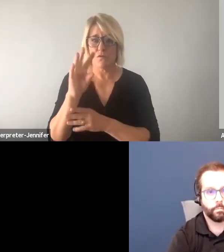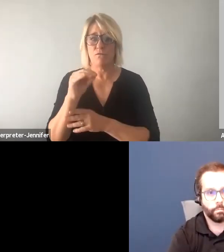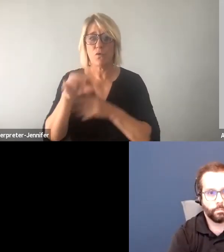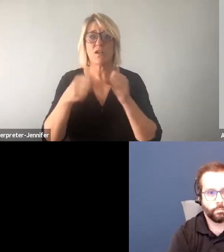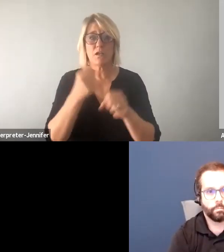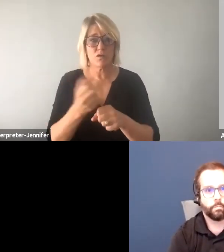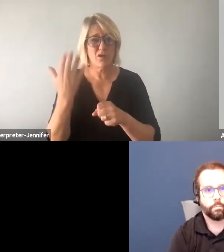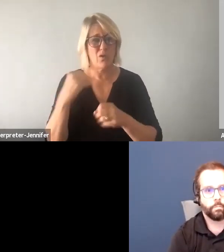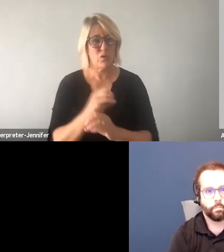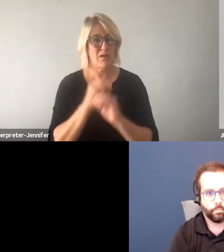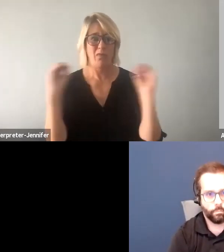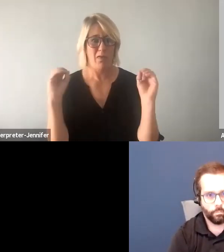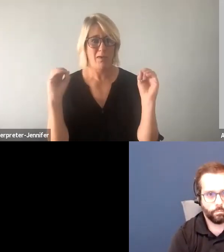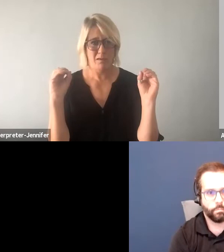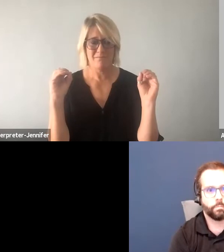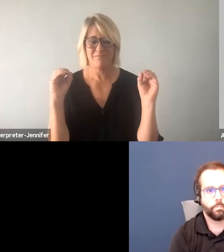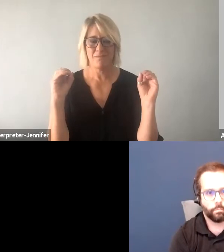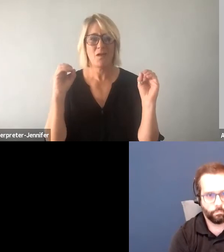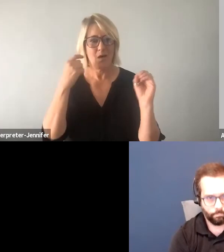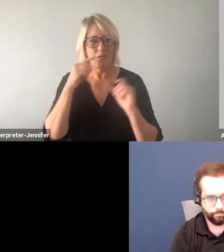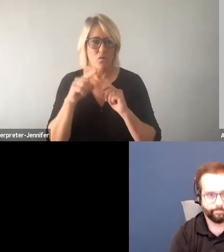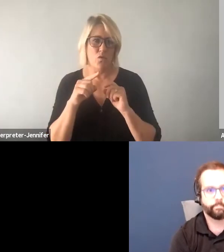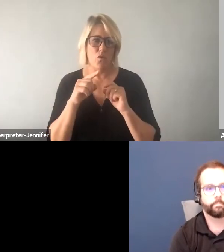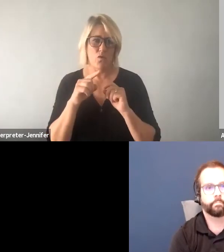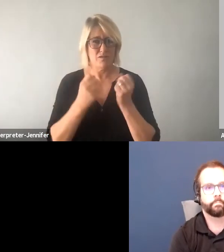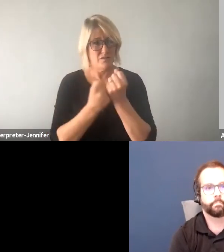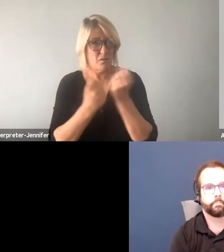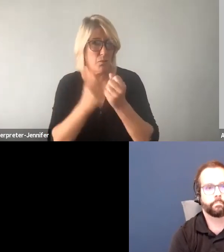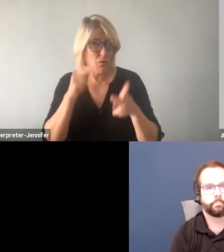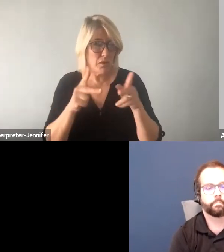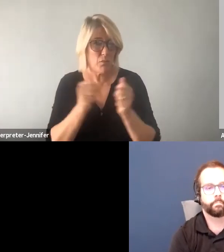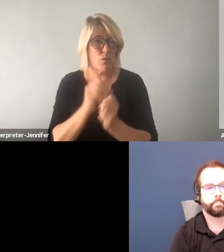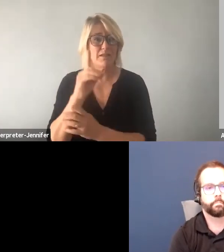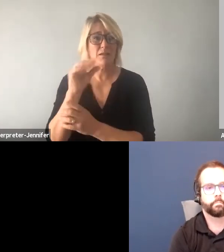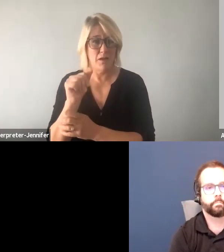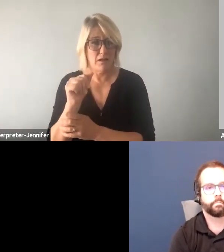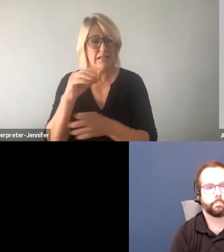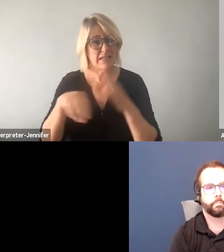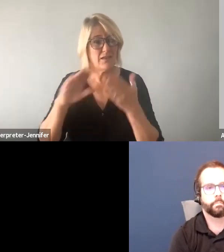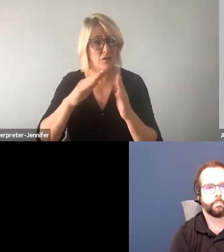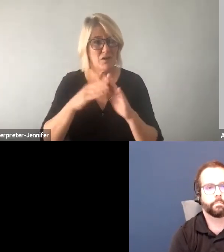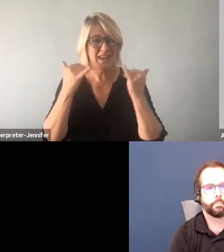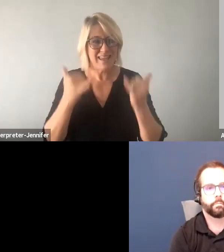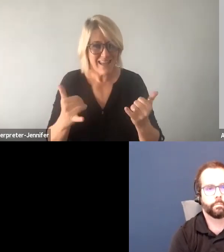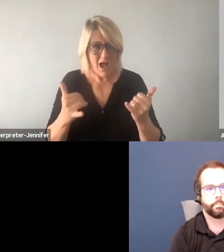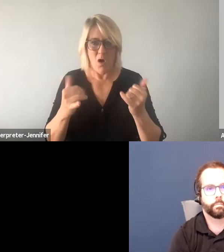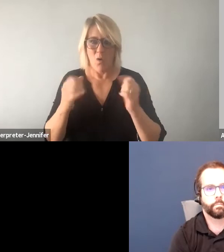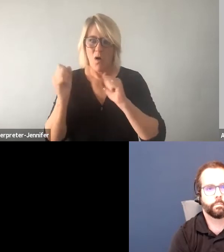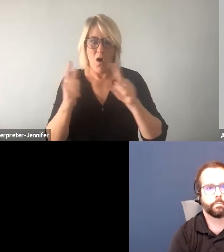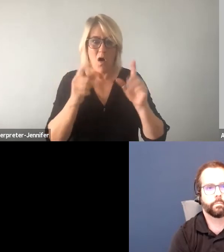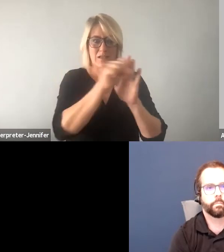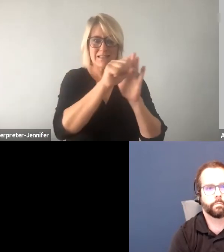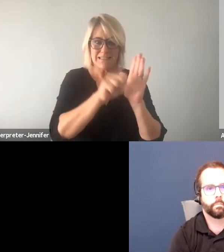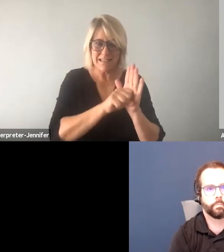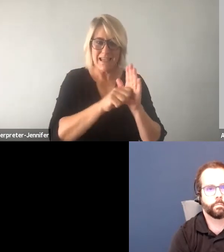was nothing for really to support people with disabilities in the community. And now every single state offers